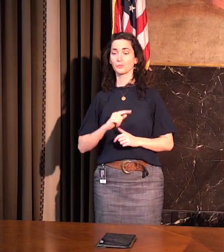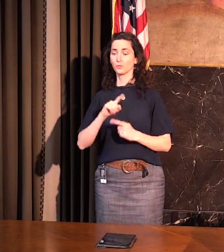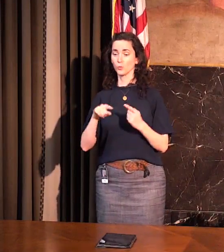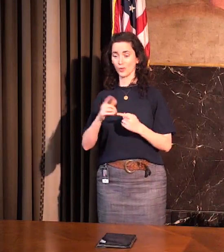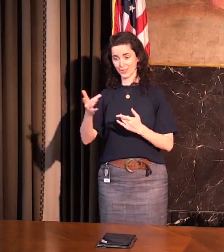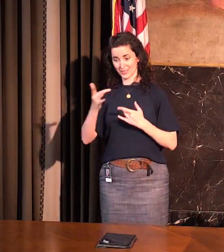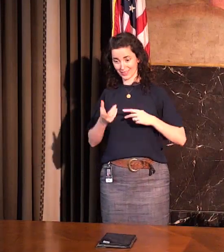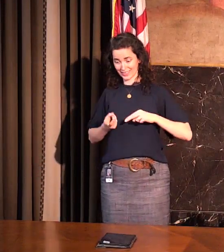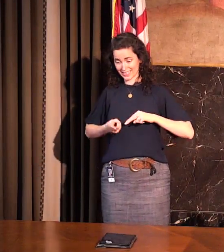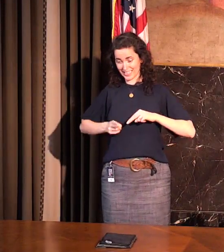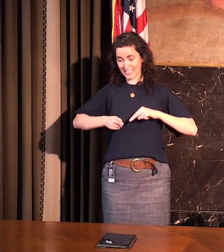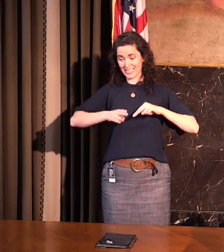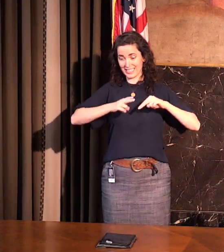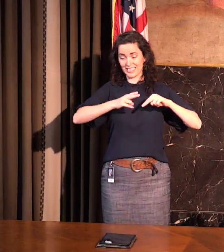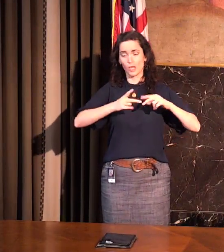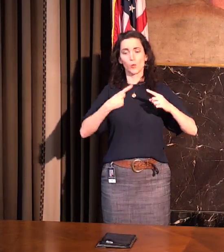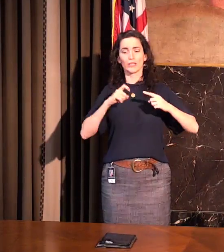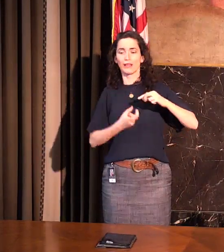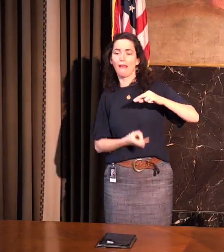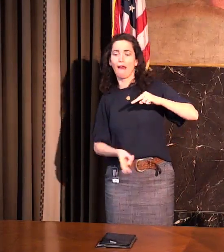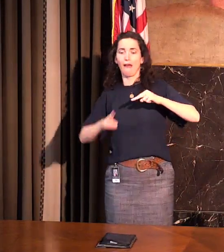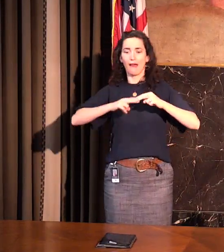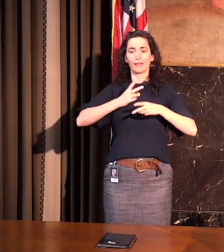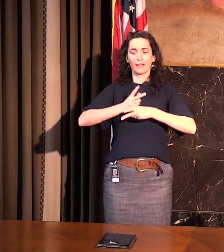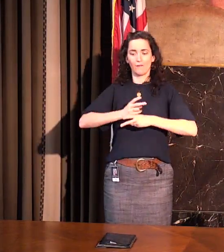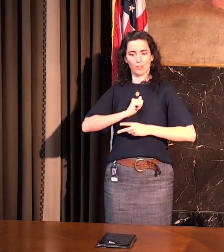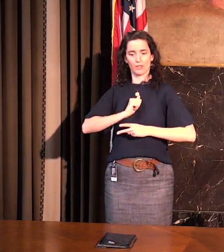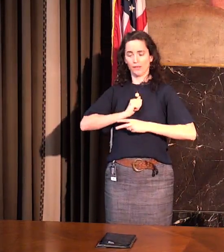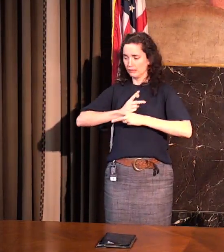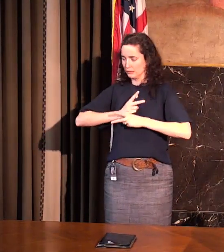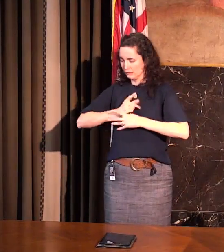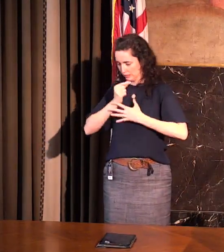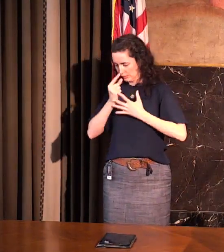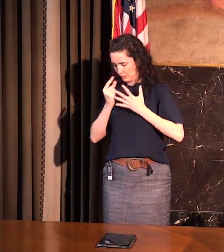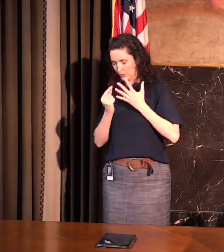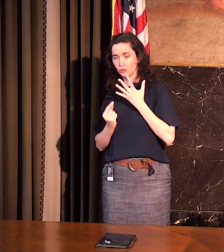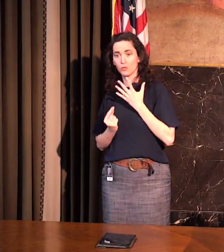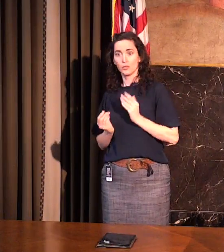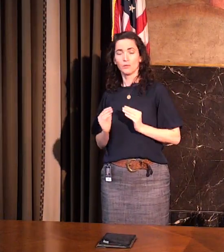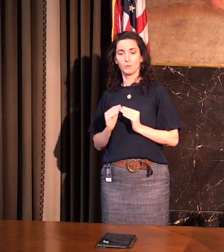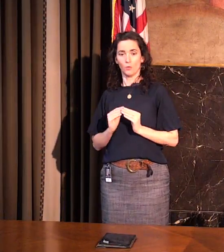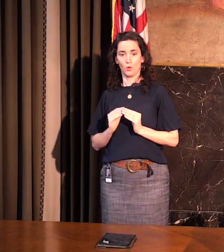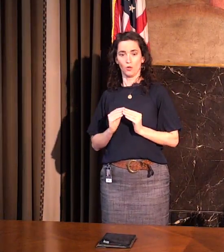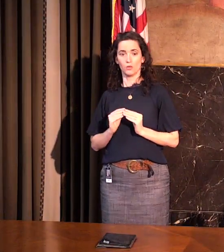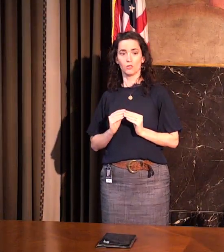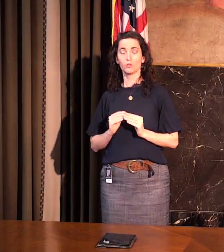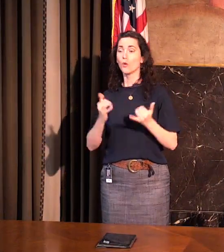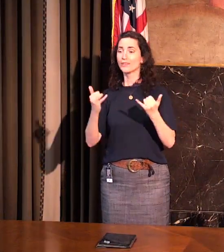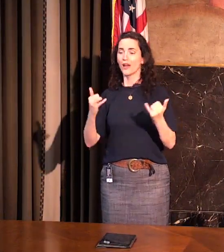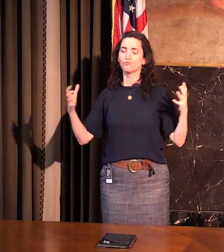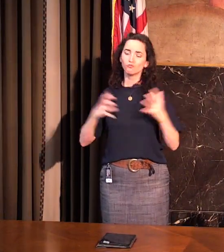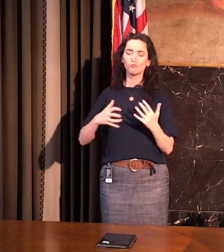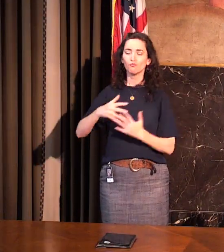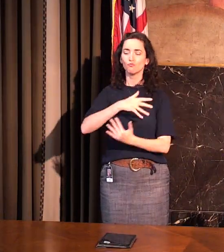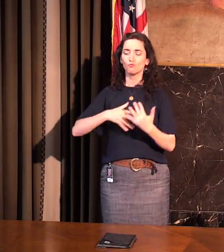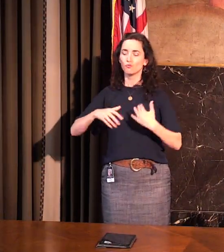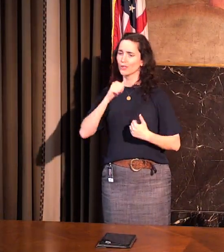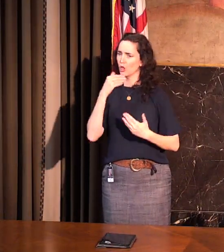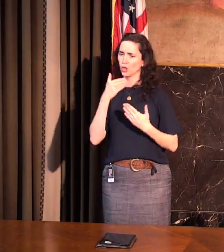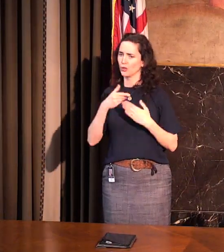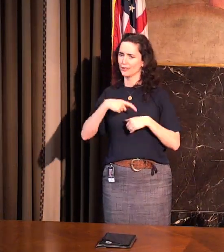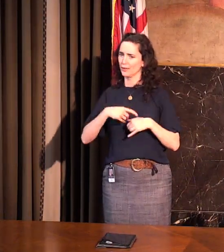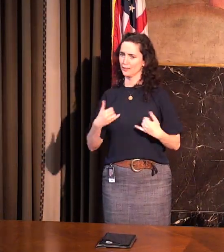to take added precautions at the personal level. Now is not the best time to be gathering if it's reasonable to